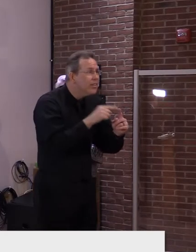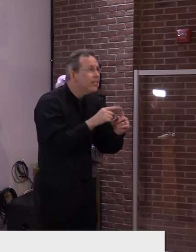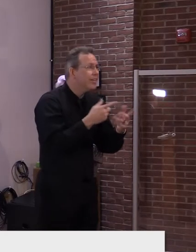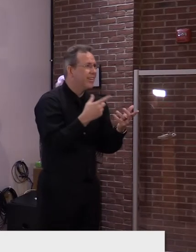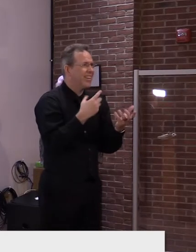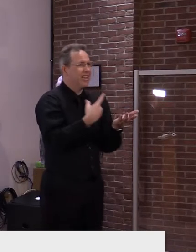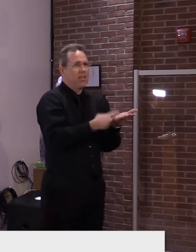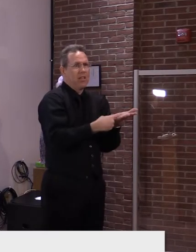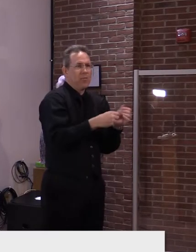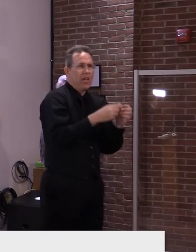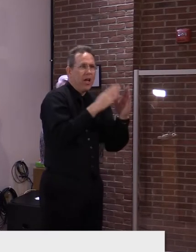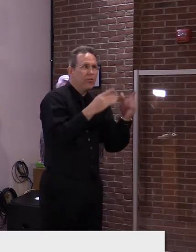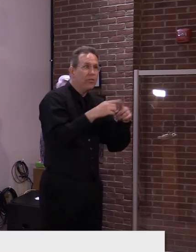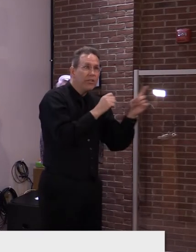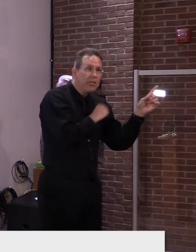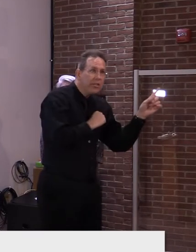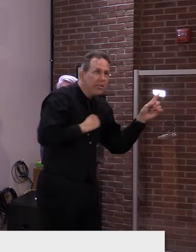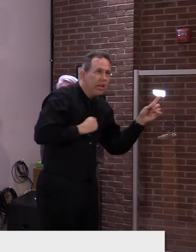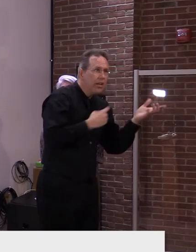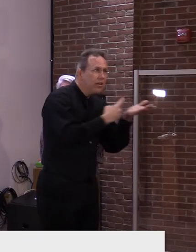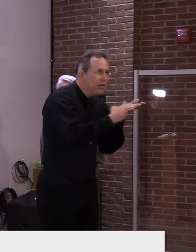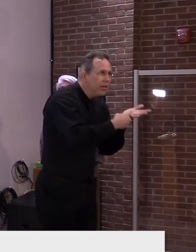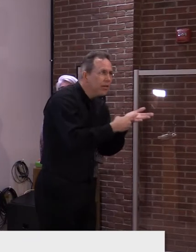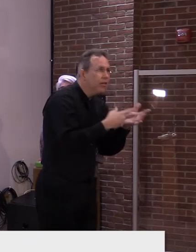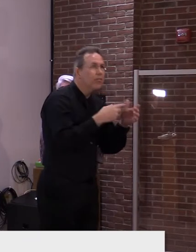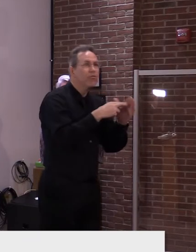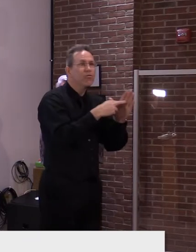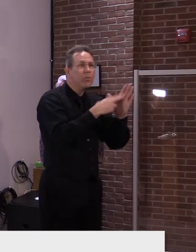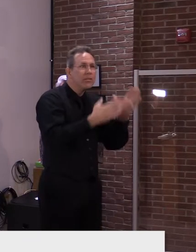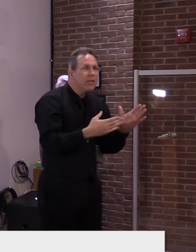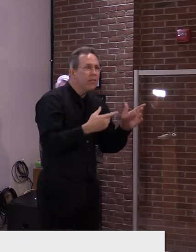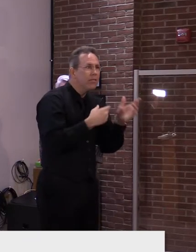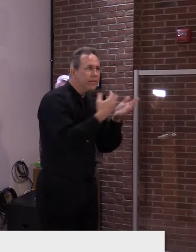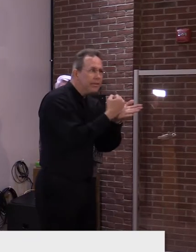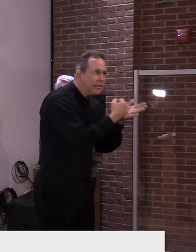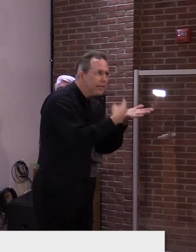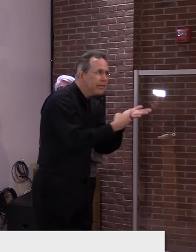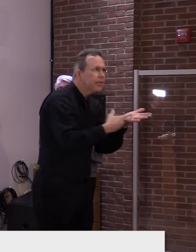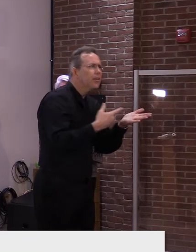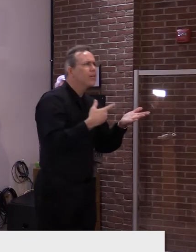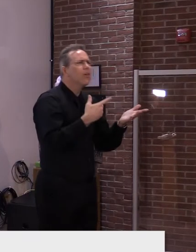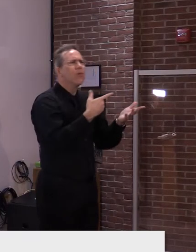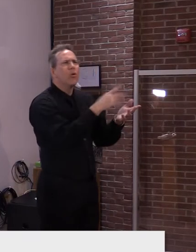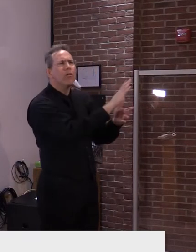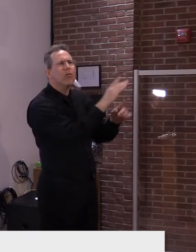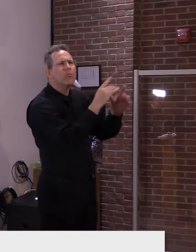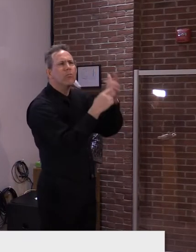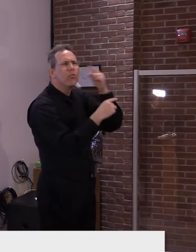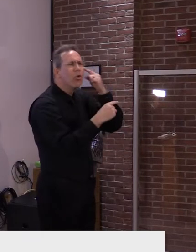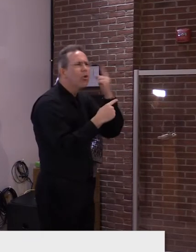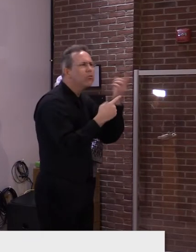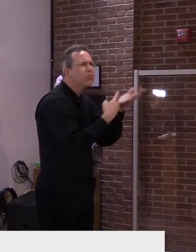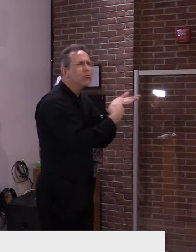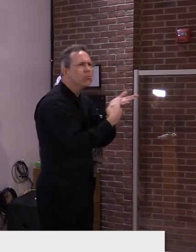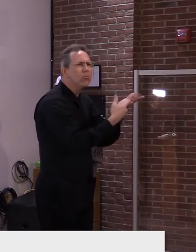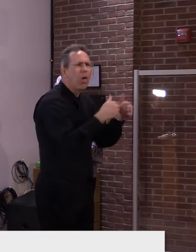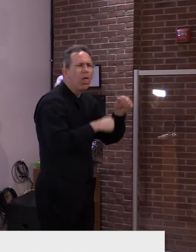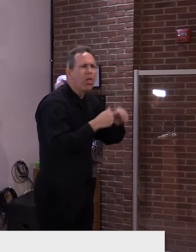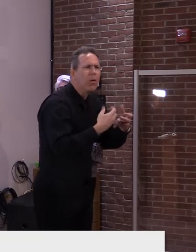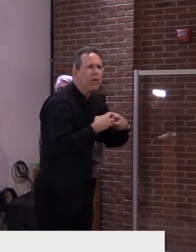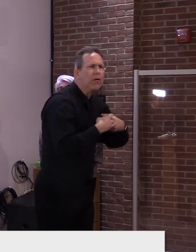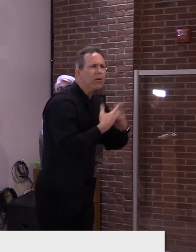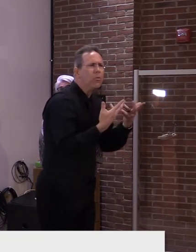where the money is going and perhaps involving, you know, more public input and administration input at this point.